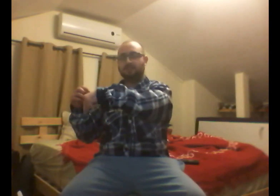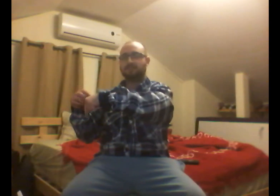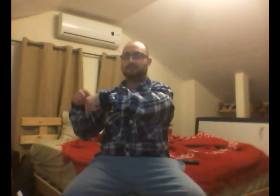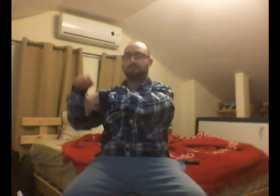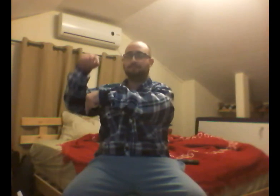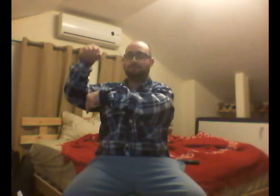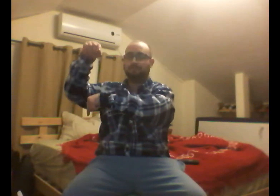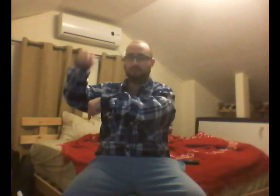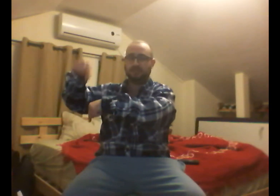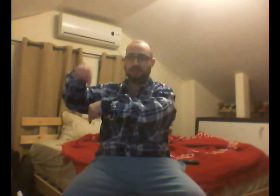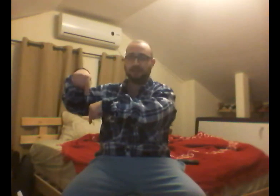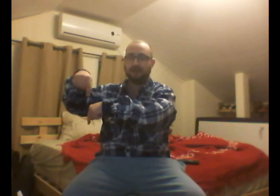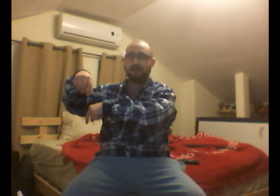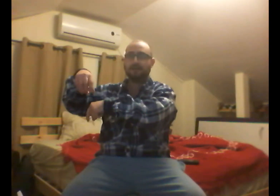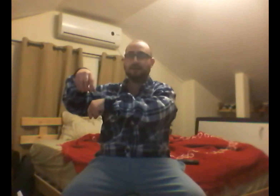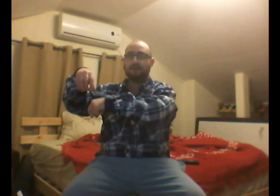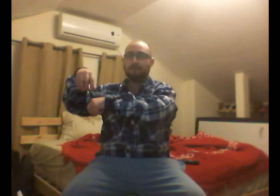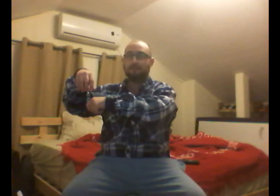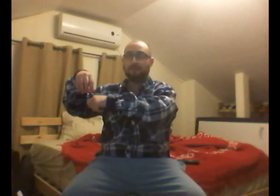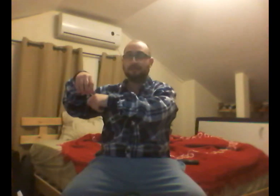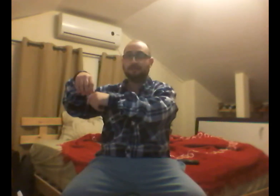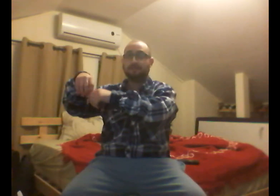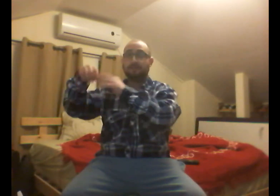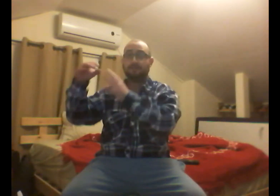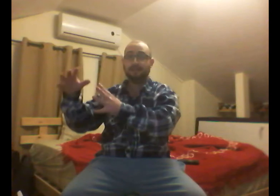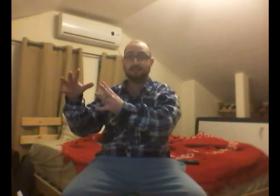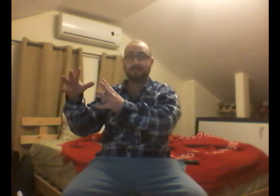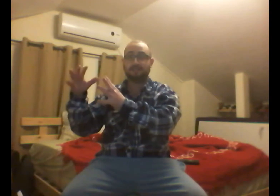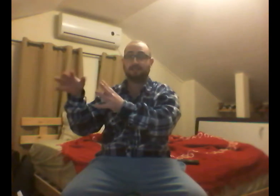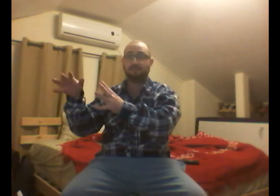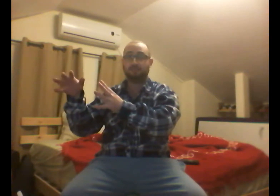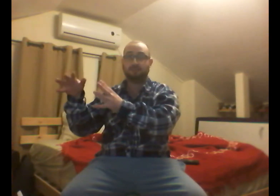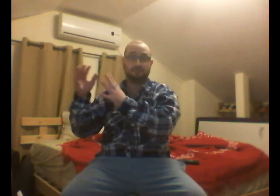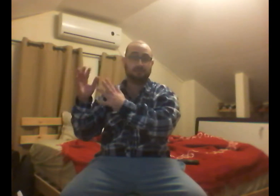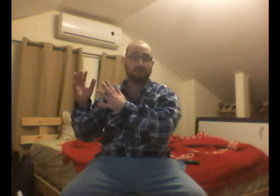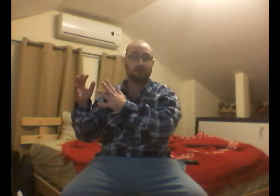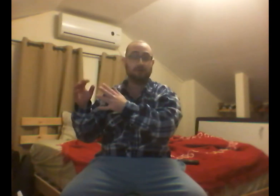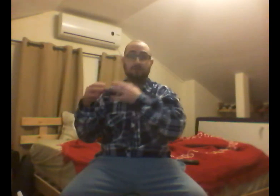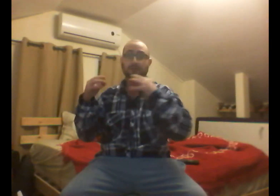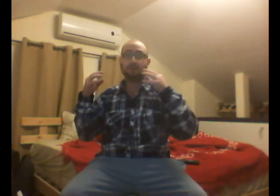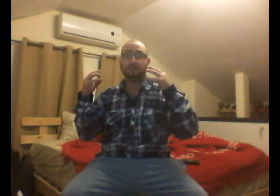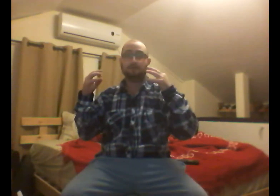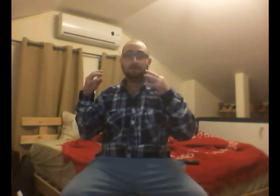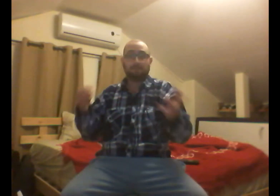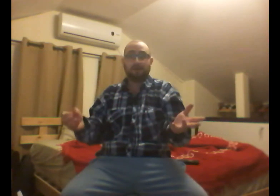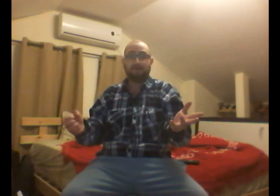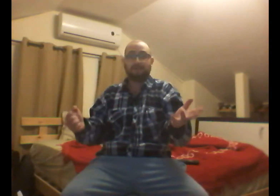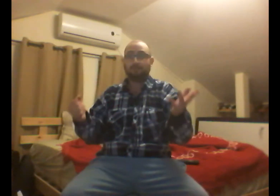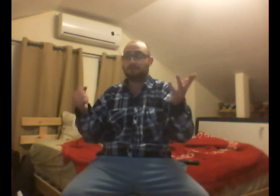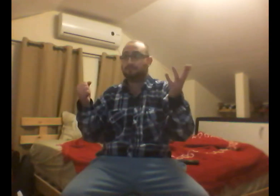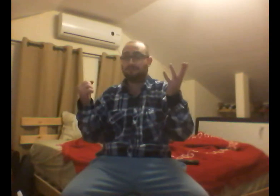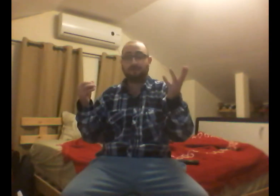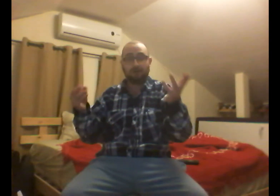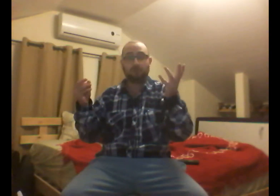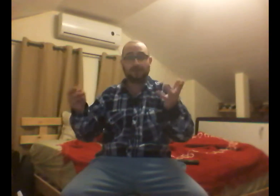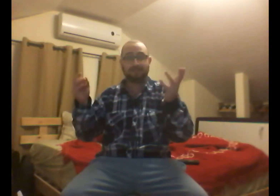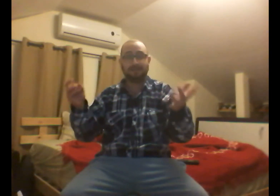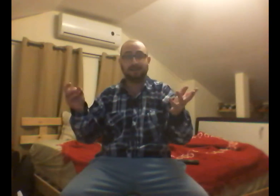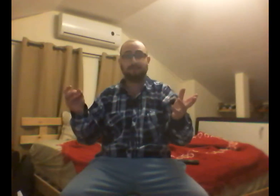universe to be there. But this excuse, this time around, was perfect. It was very well done.